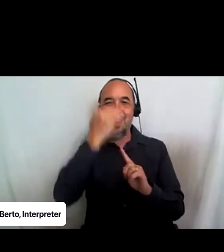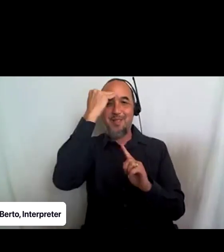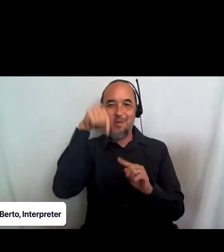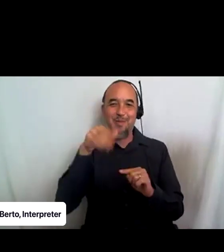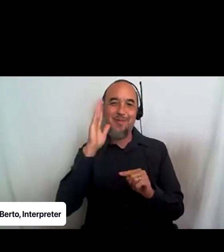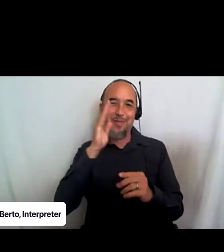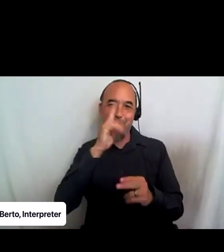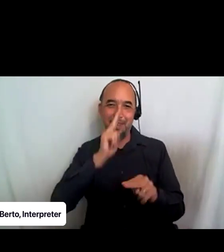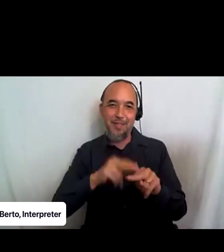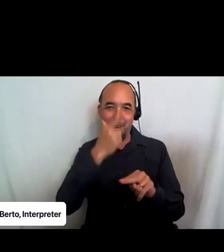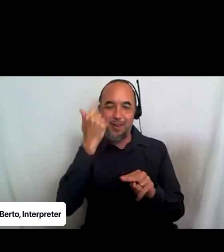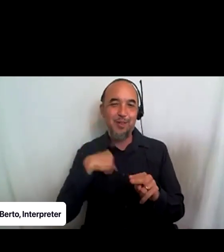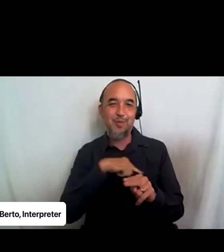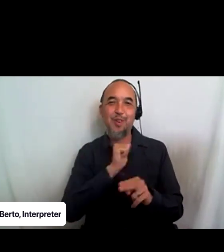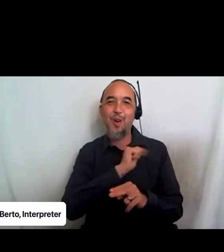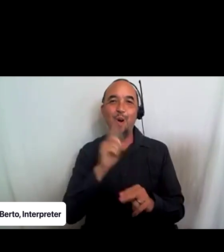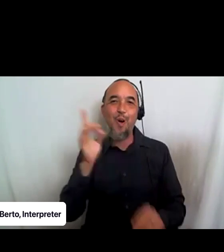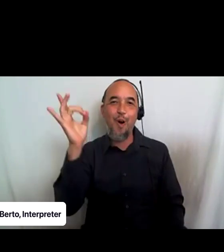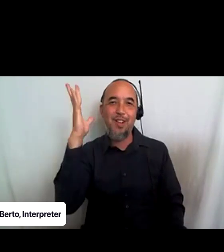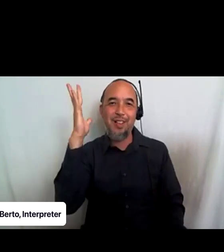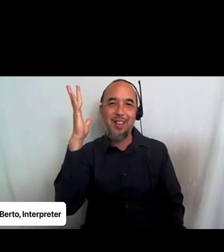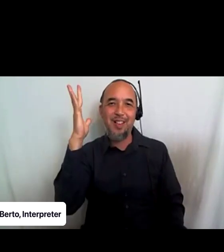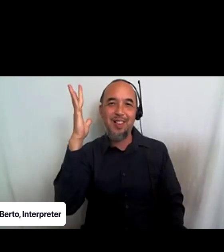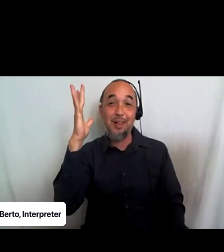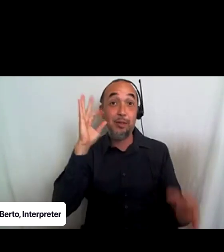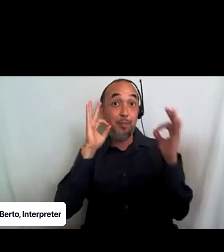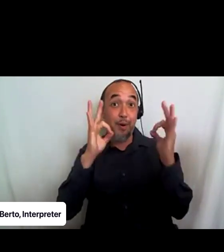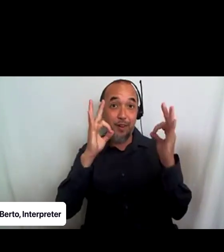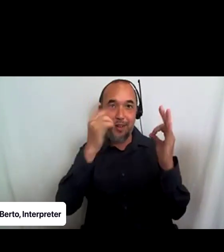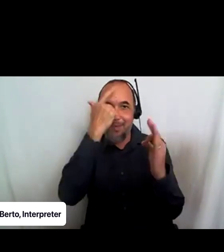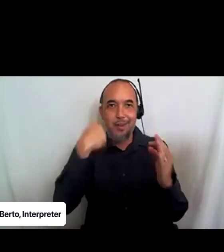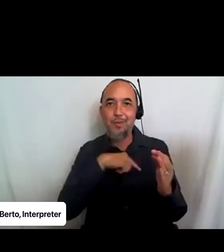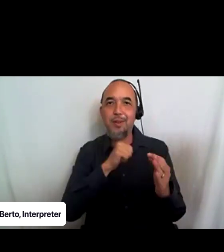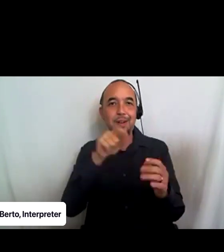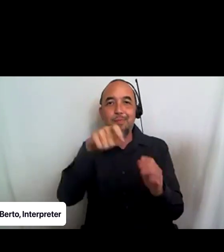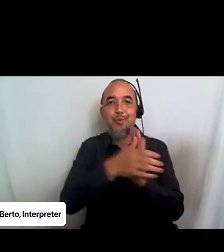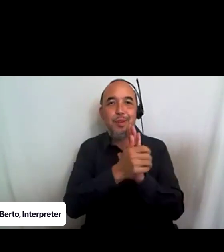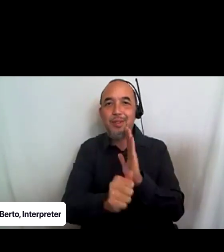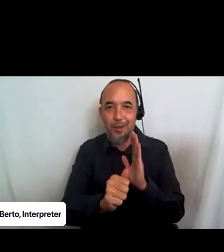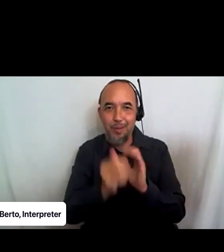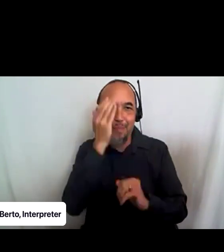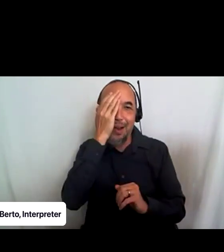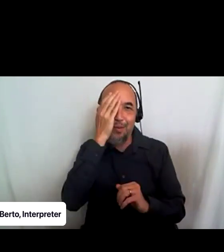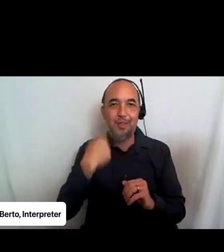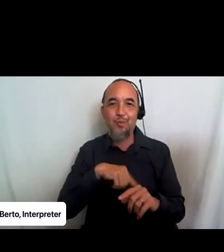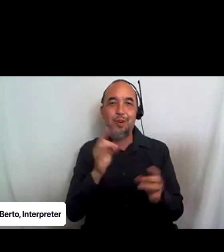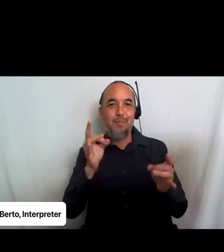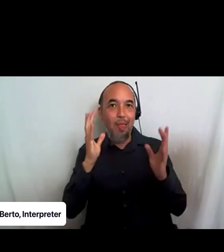of us are terrible, which is perfect with this thing because we're not supposed to be really good pirates. We're supposed to be terrible pirates.